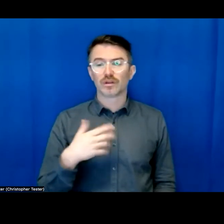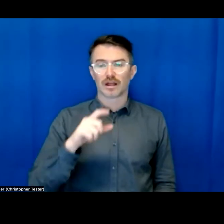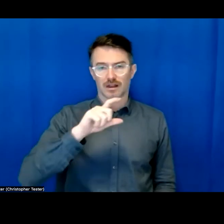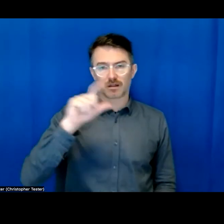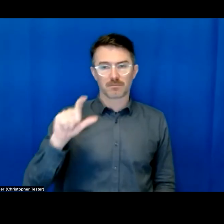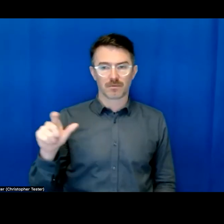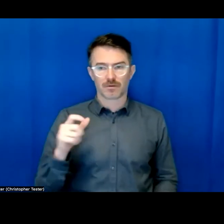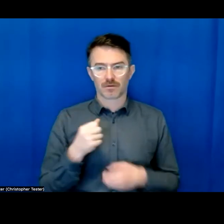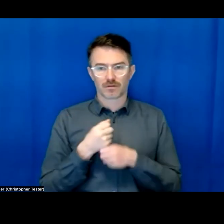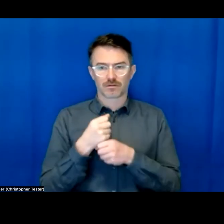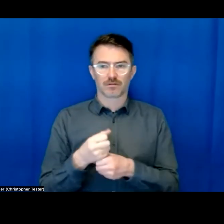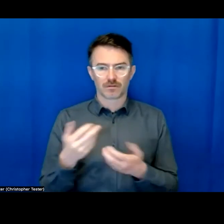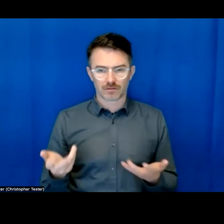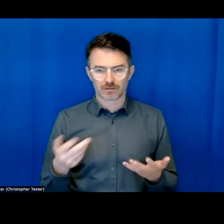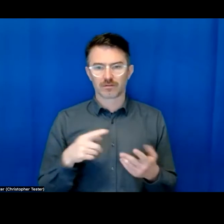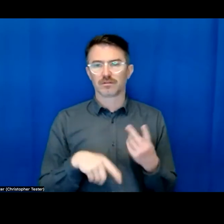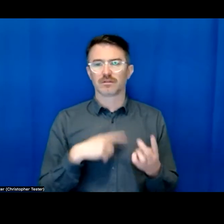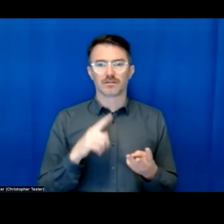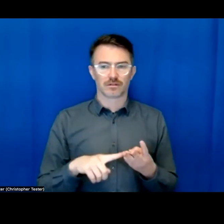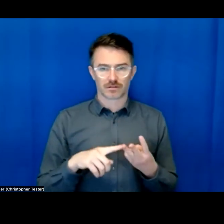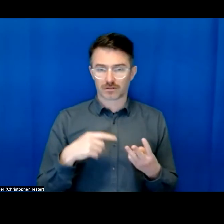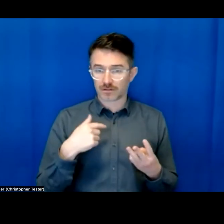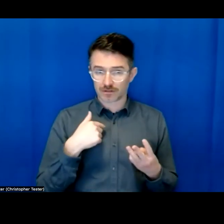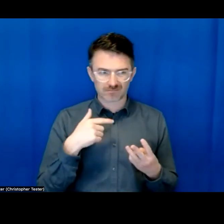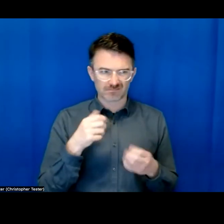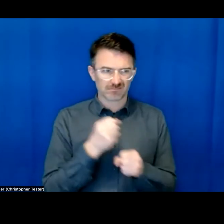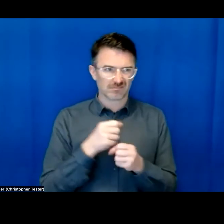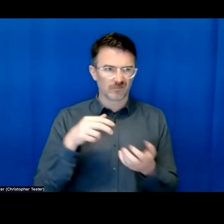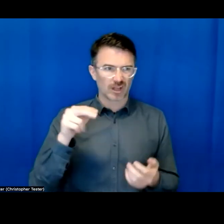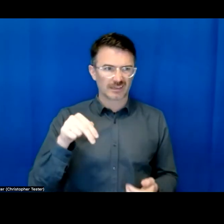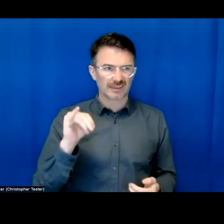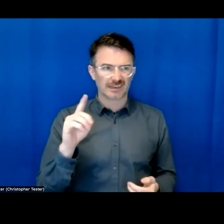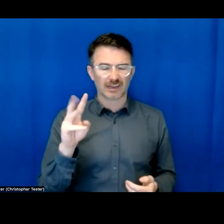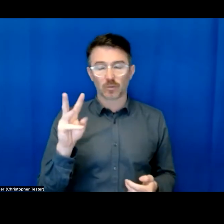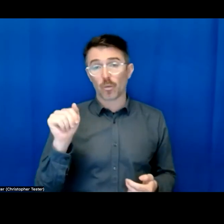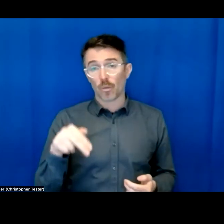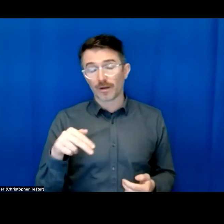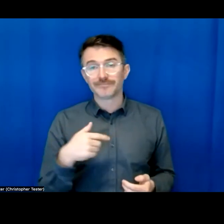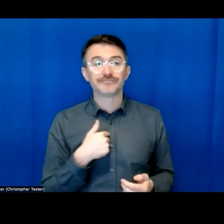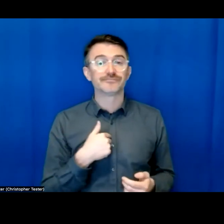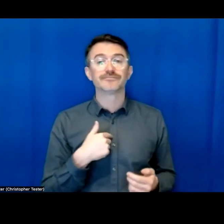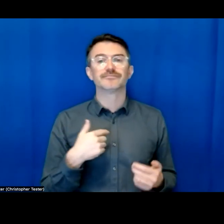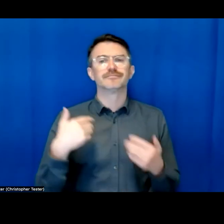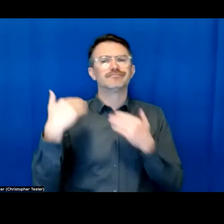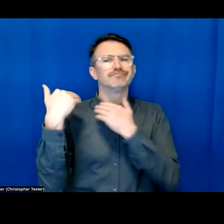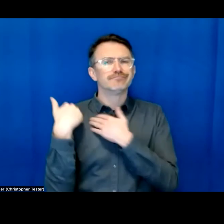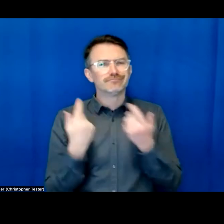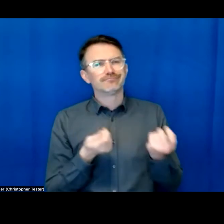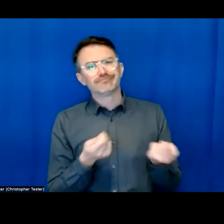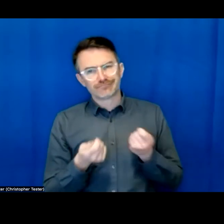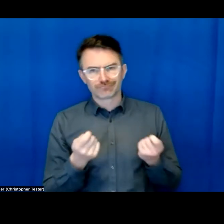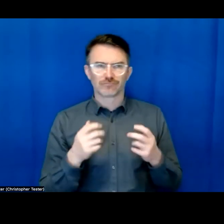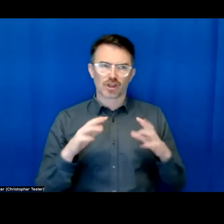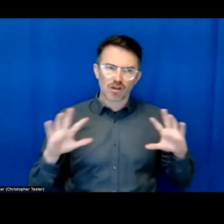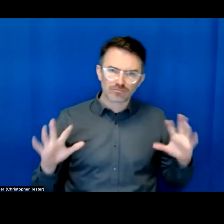Nepal, which works for the protection and promotion of the rights of indigenous women with disabilities. National Indigenous